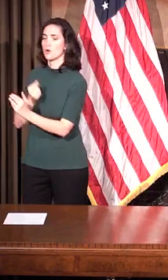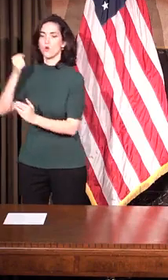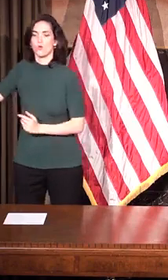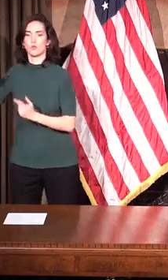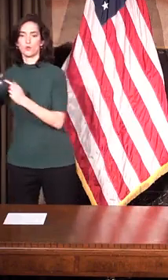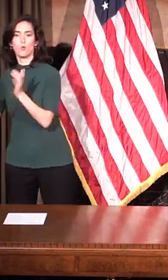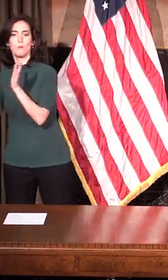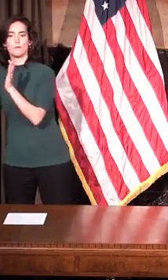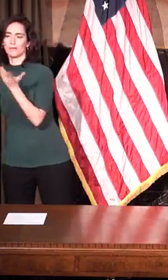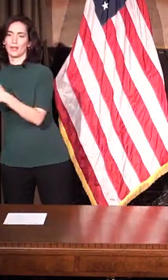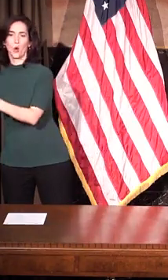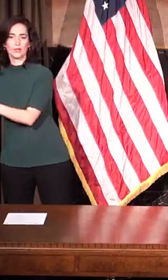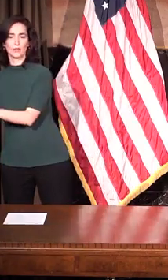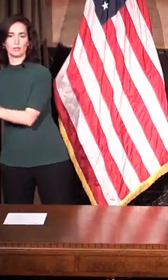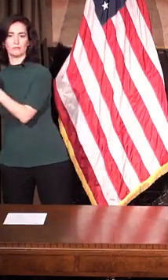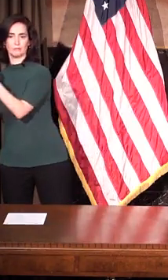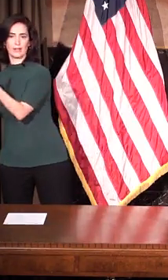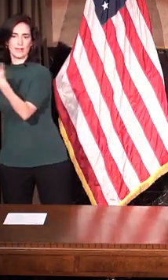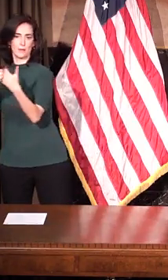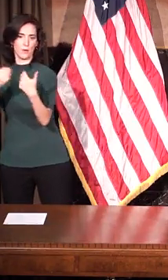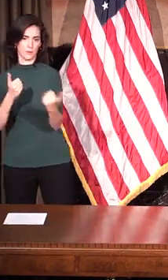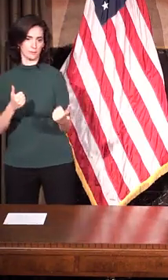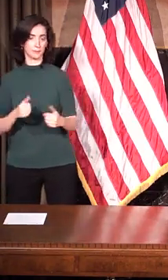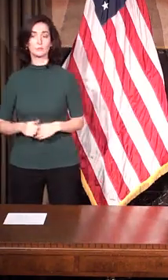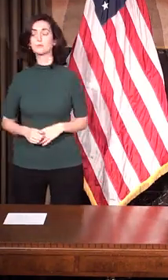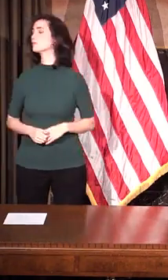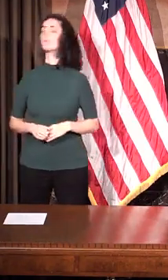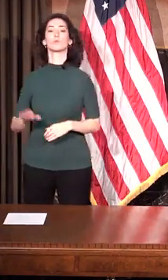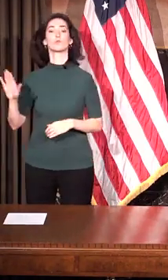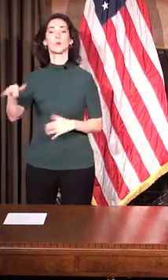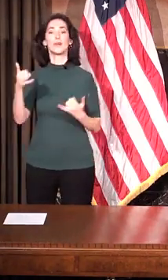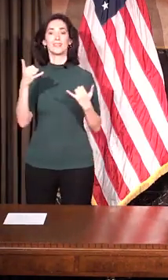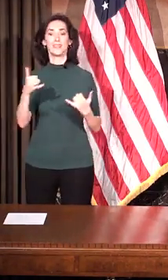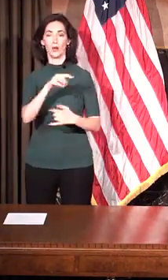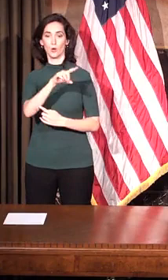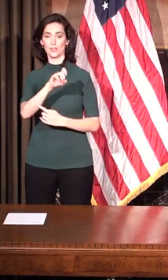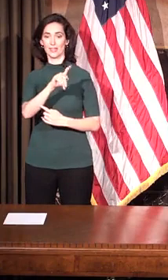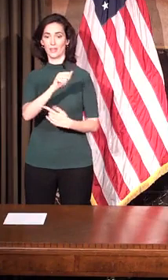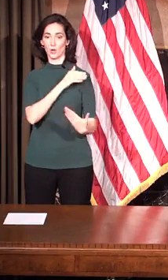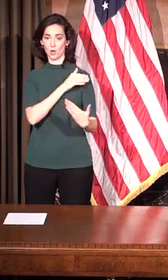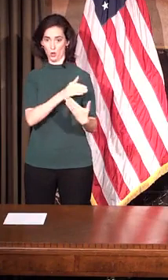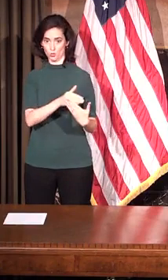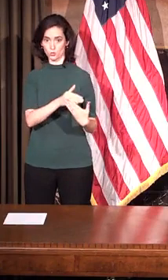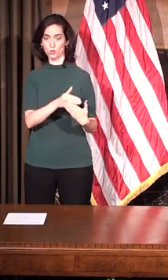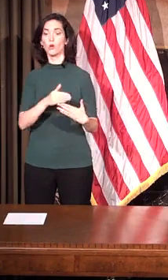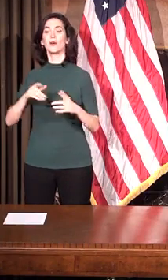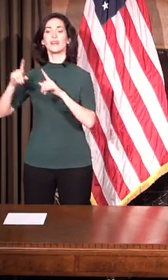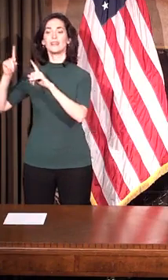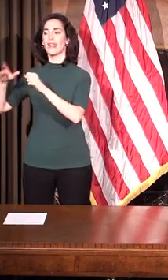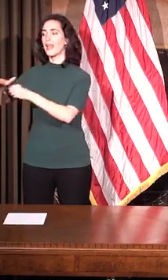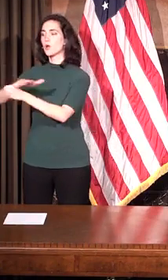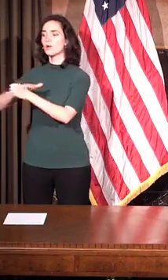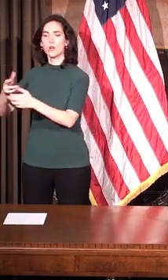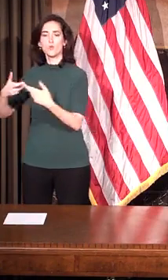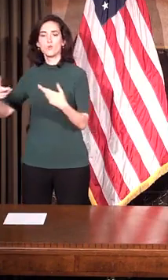Because of the weather threat from Hurricane Zeta, community-based testing for COVID-19 in regions